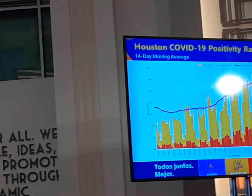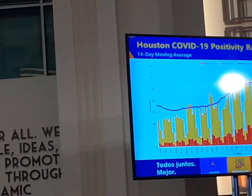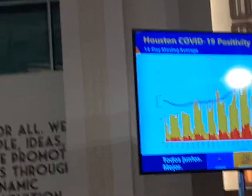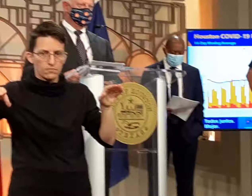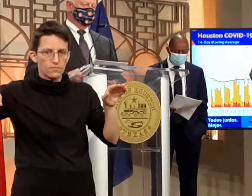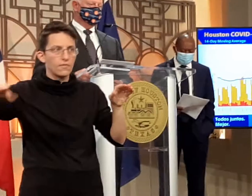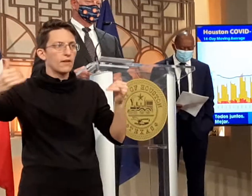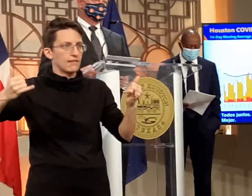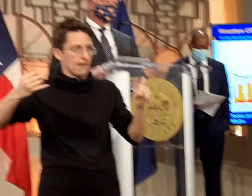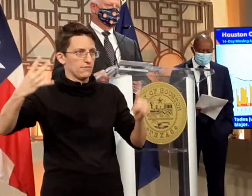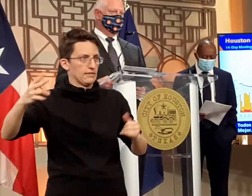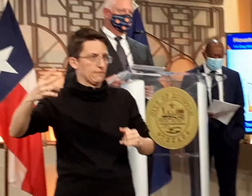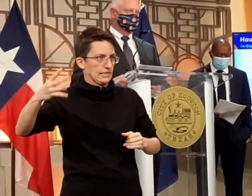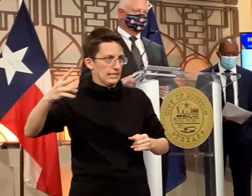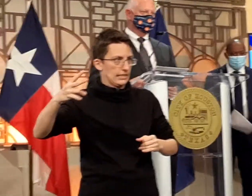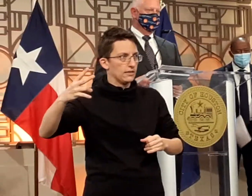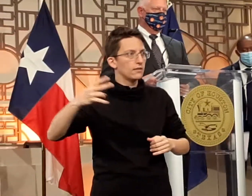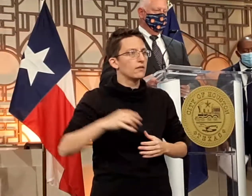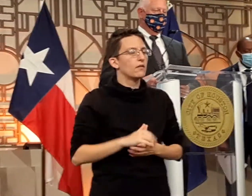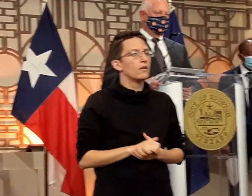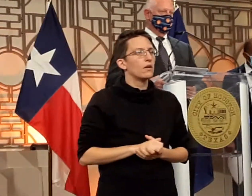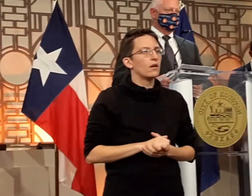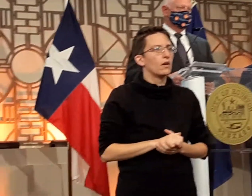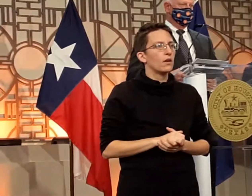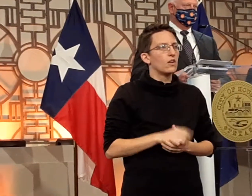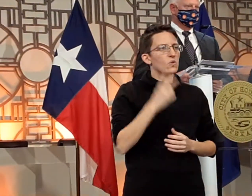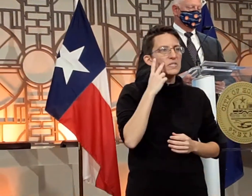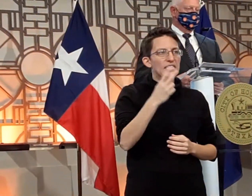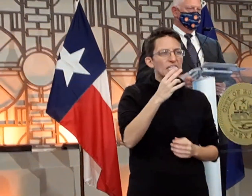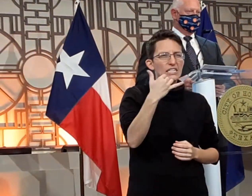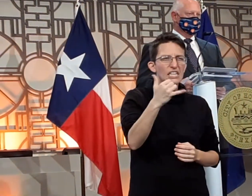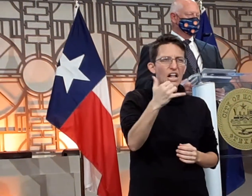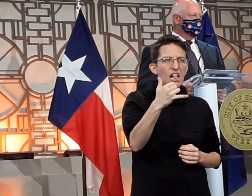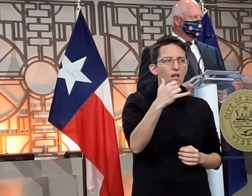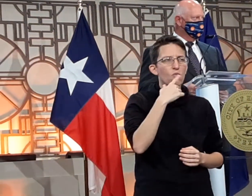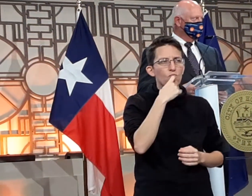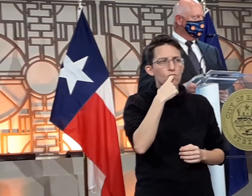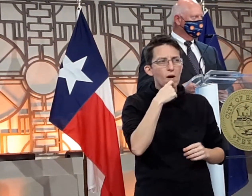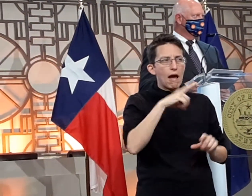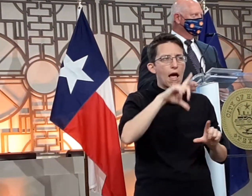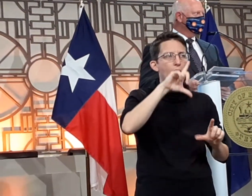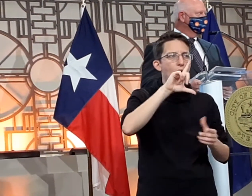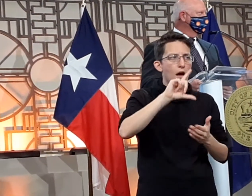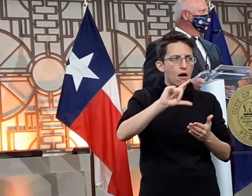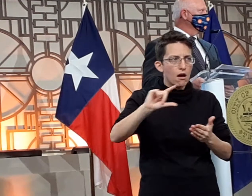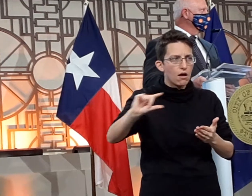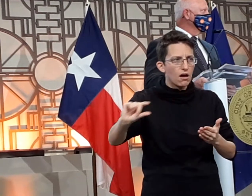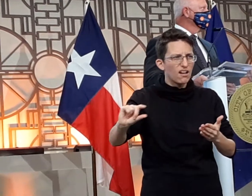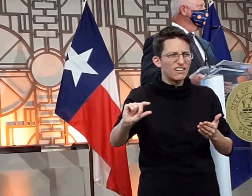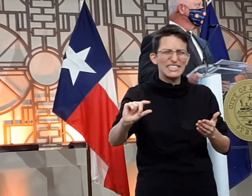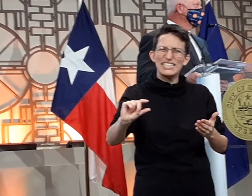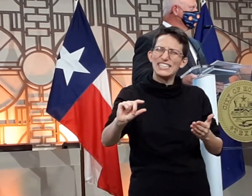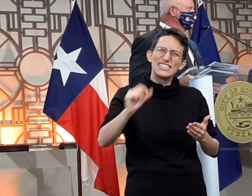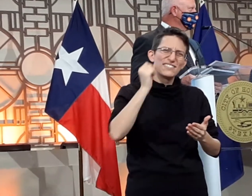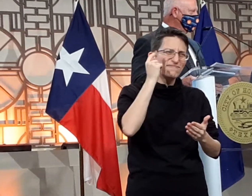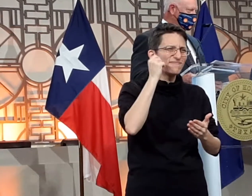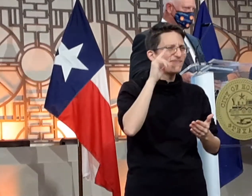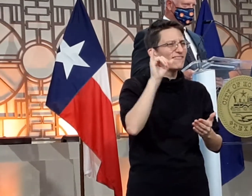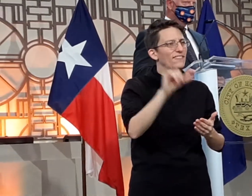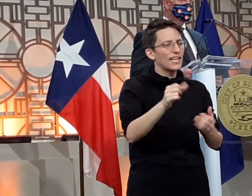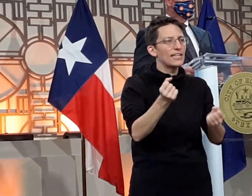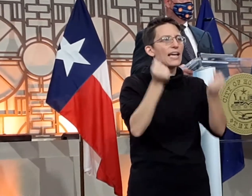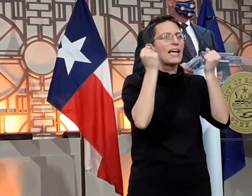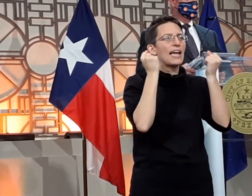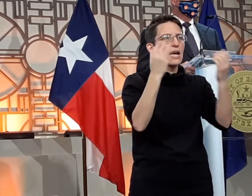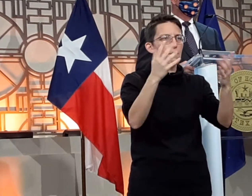see that you'll see that the bars are dropping down as well. That's a little bit misleading because that has to do with the volume of